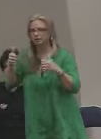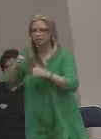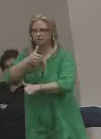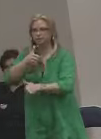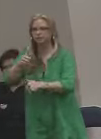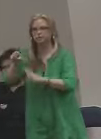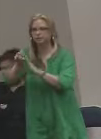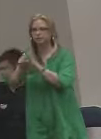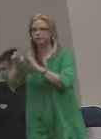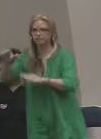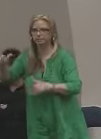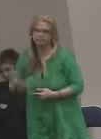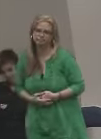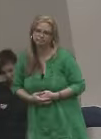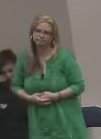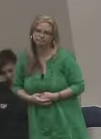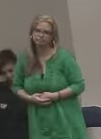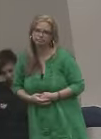Louisiana.